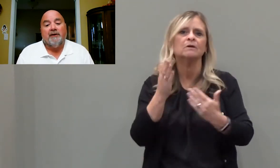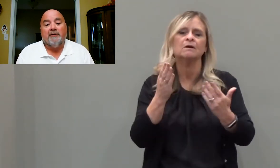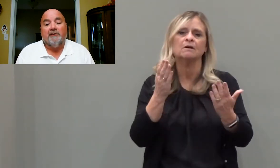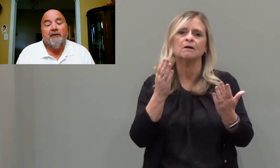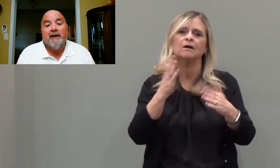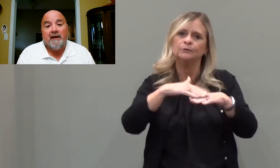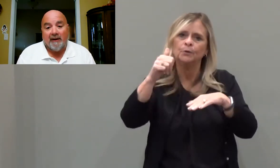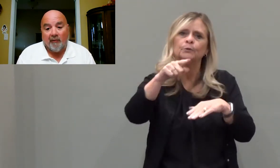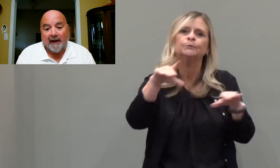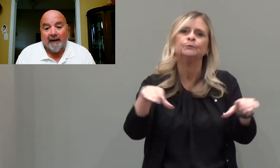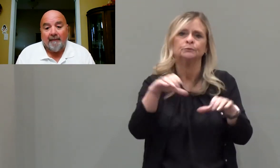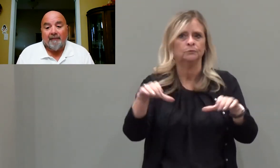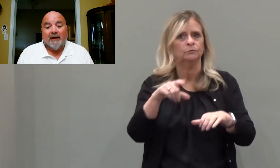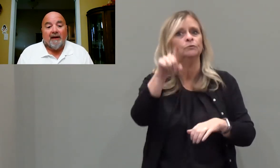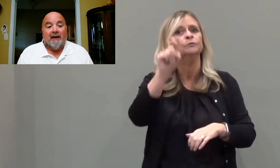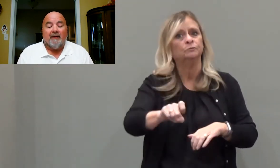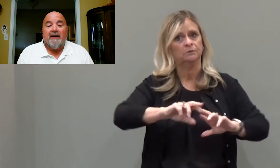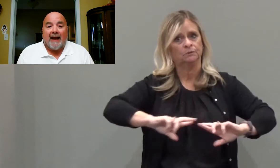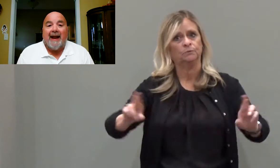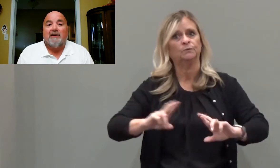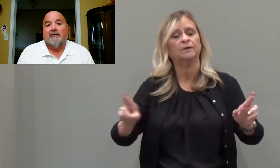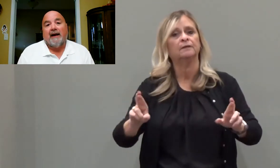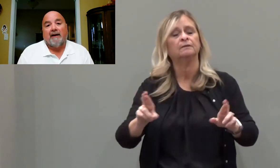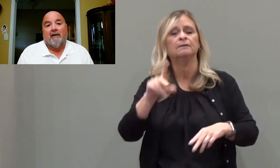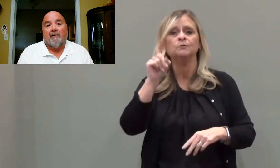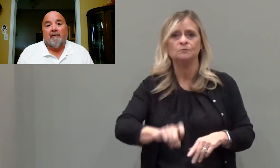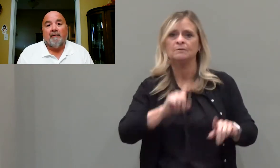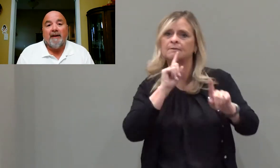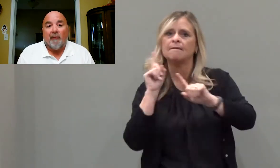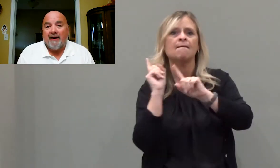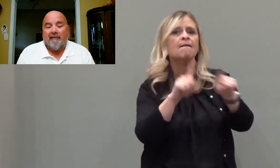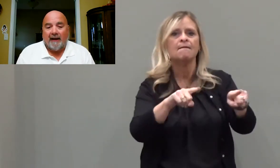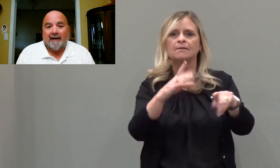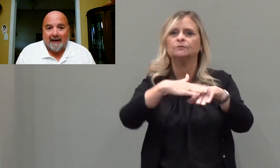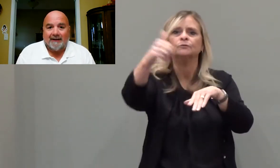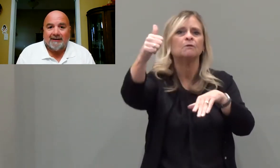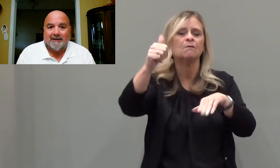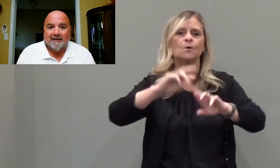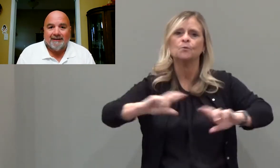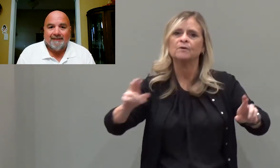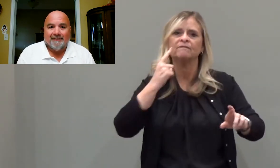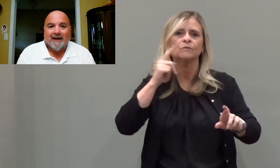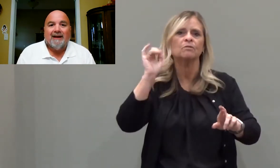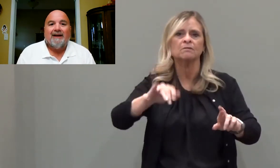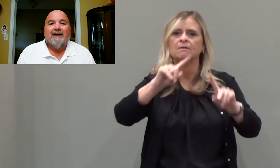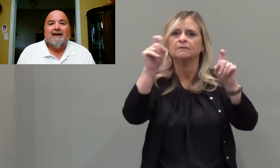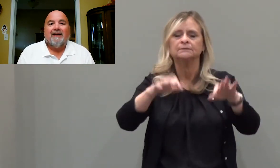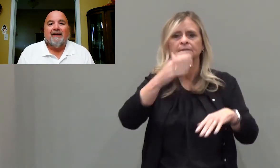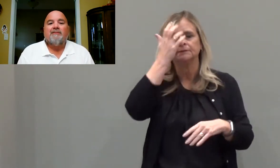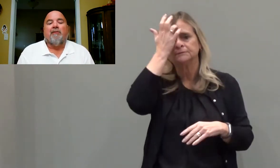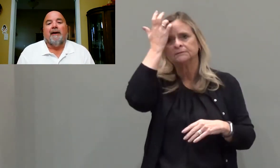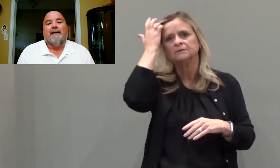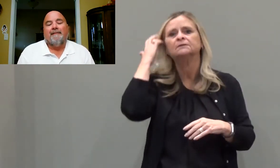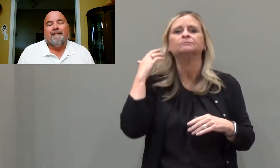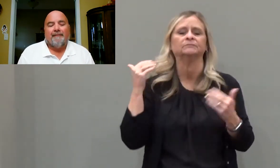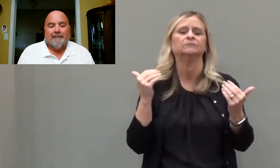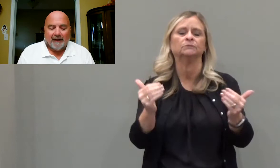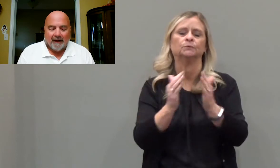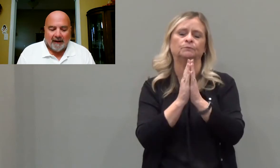calls you to do, you need to be ready. You need to answer that call and be ready for that test. Let's